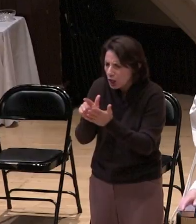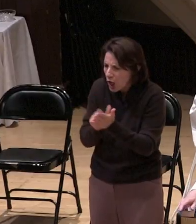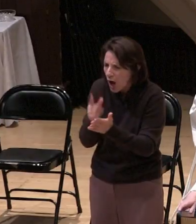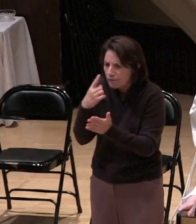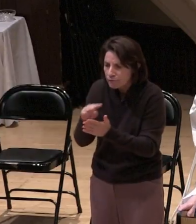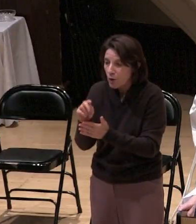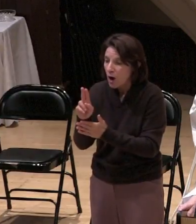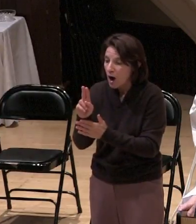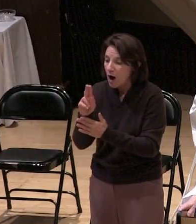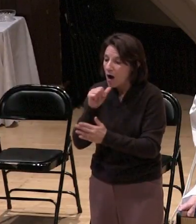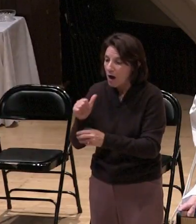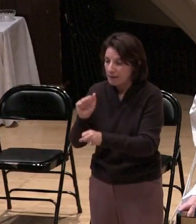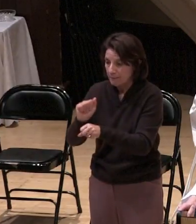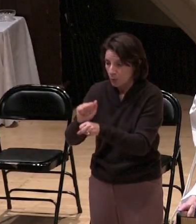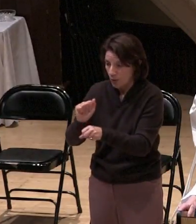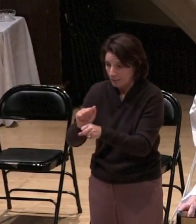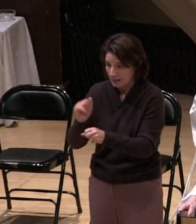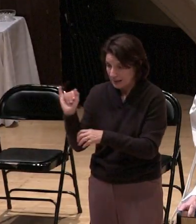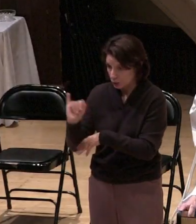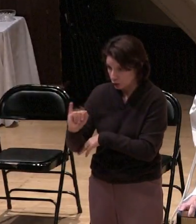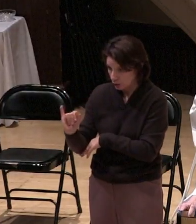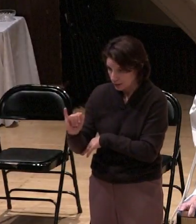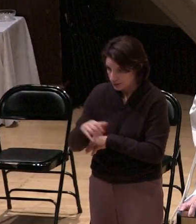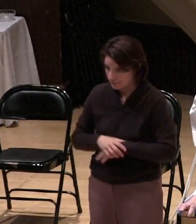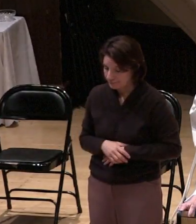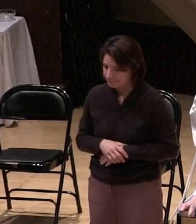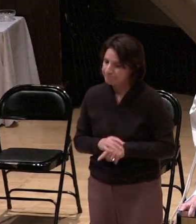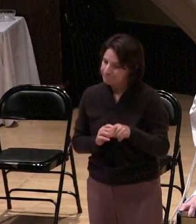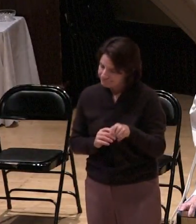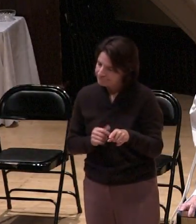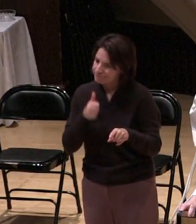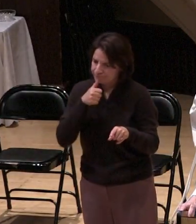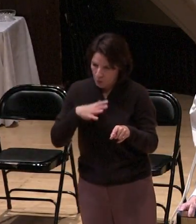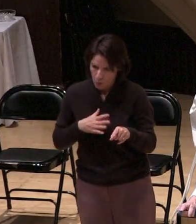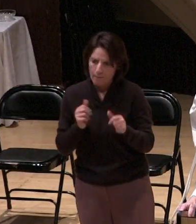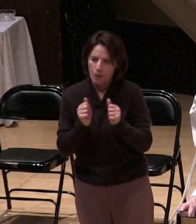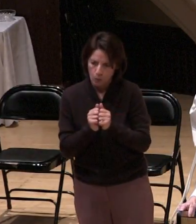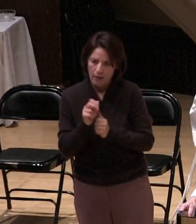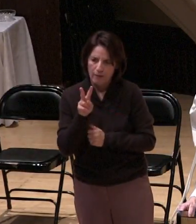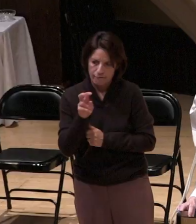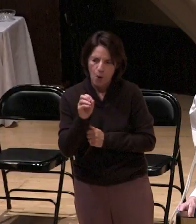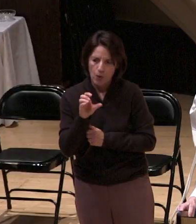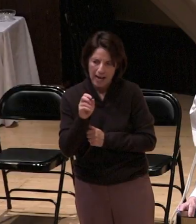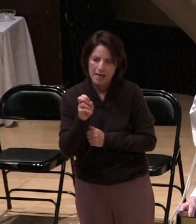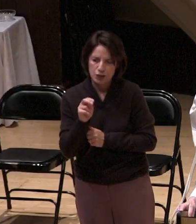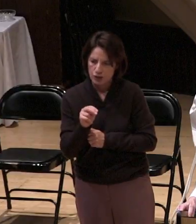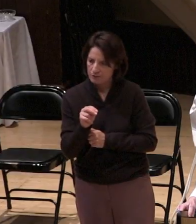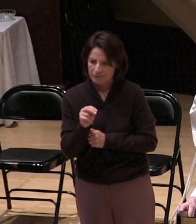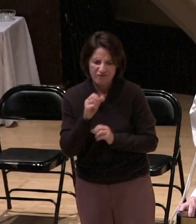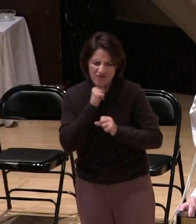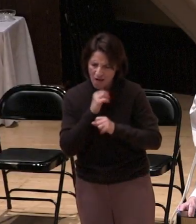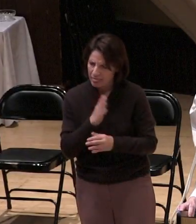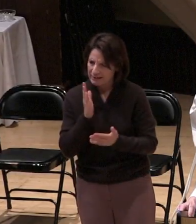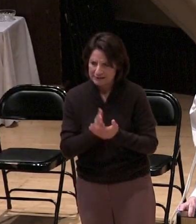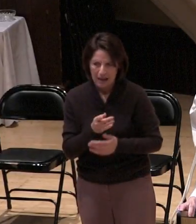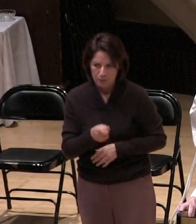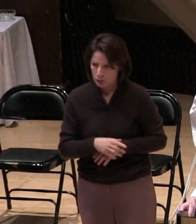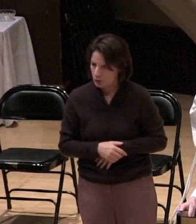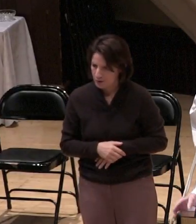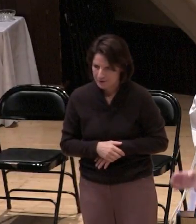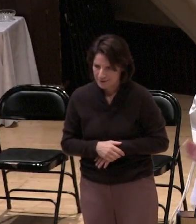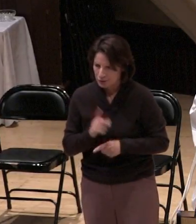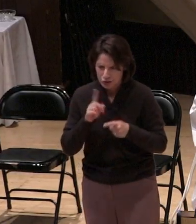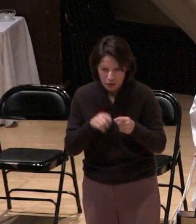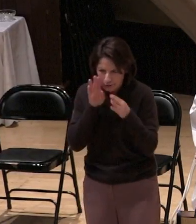insurance. She was a woman with a vocation. There was no stopping her. There was nothing else that she